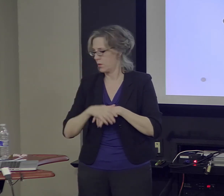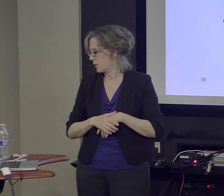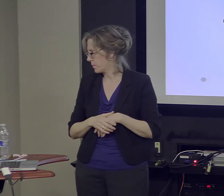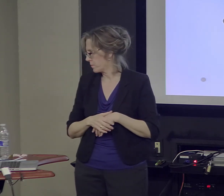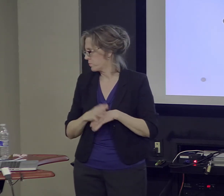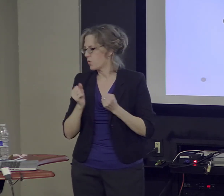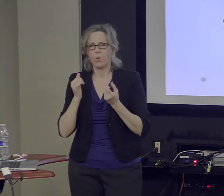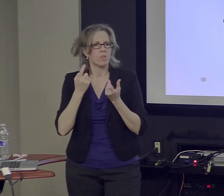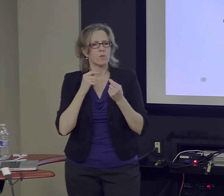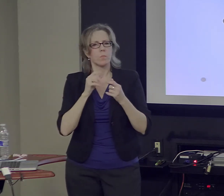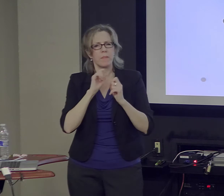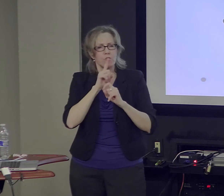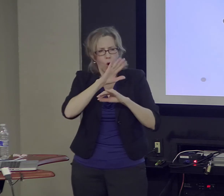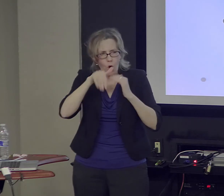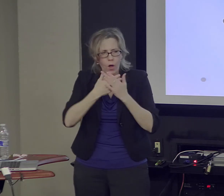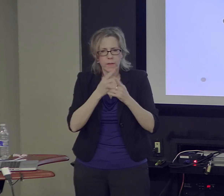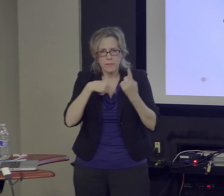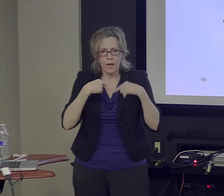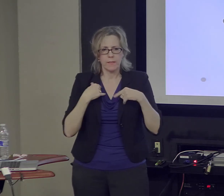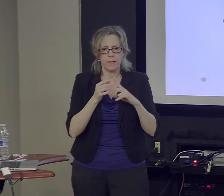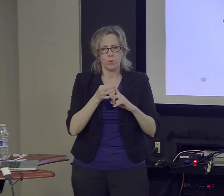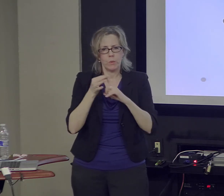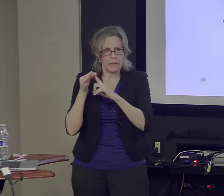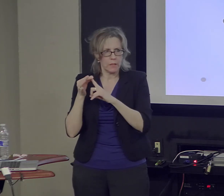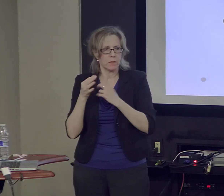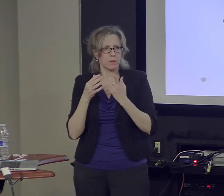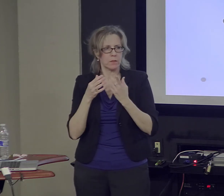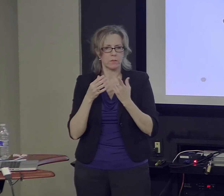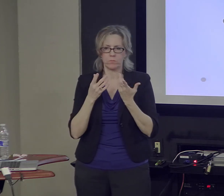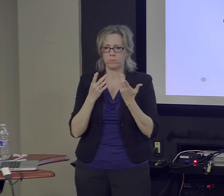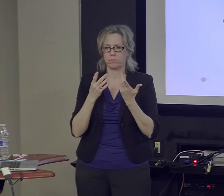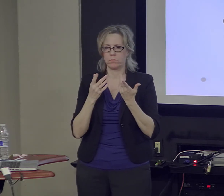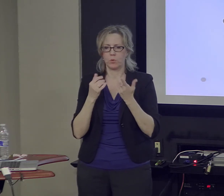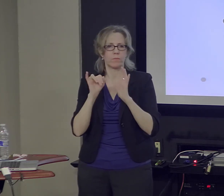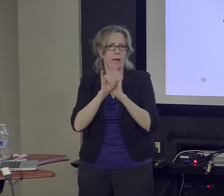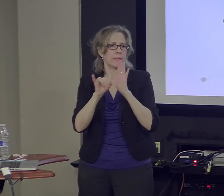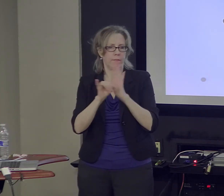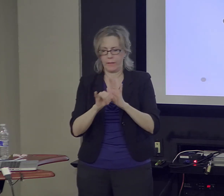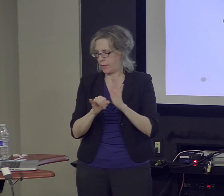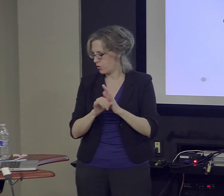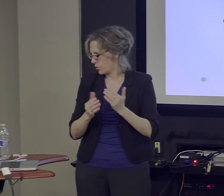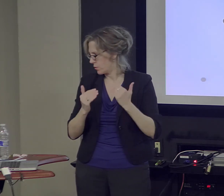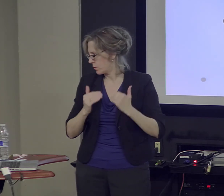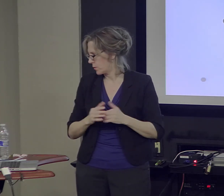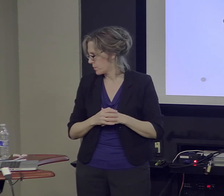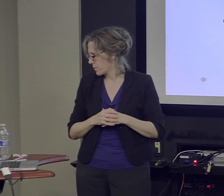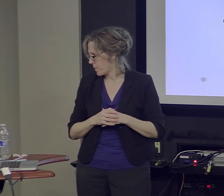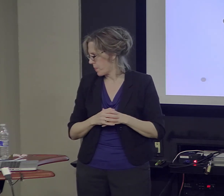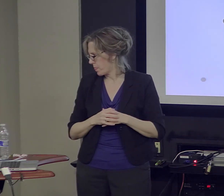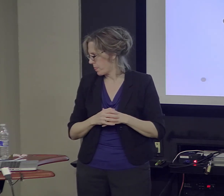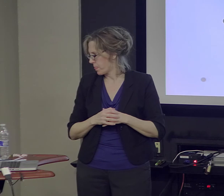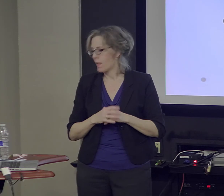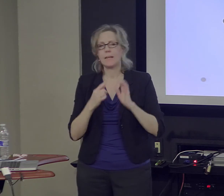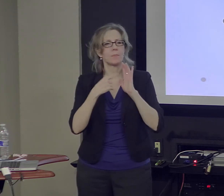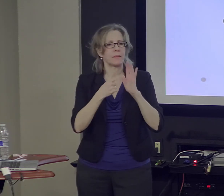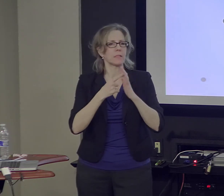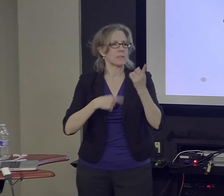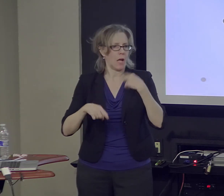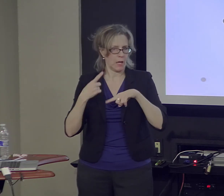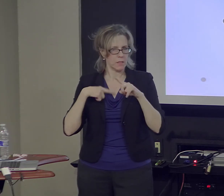use as deaf using one finger in American Sign Language, I will document that as that's Auslan sign